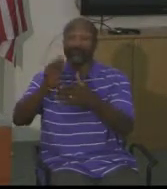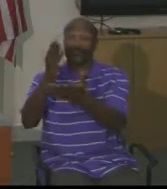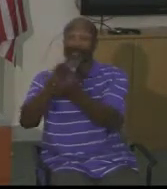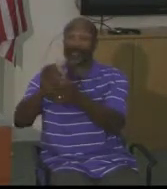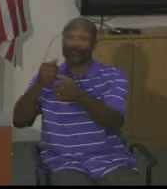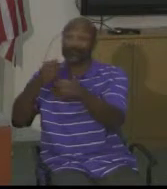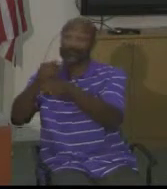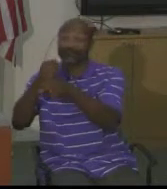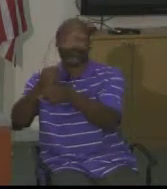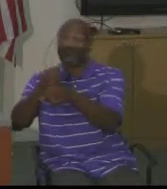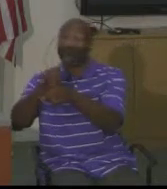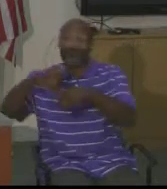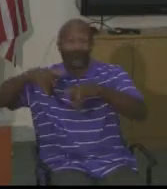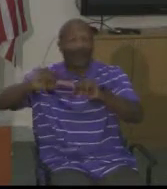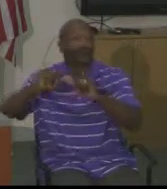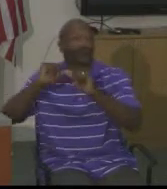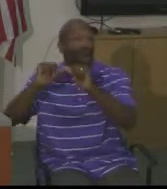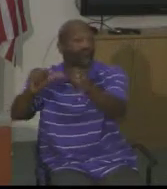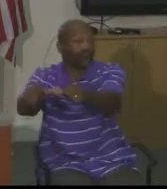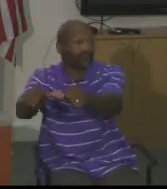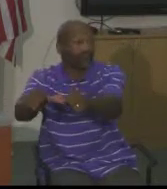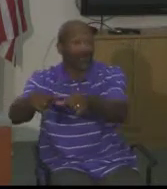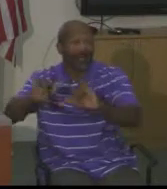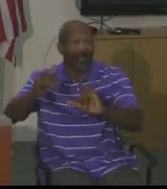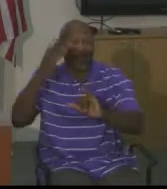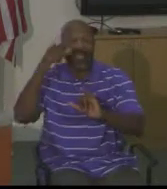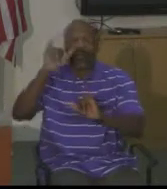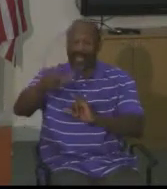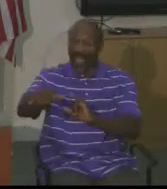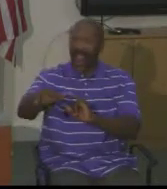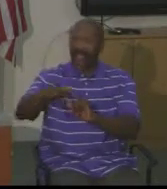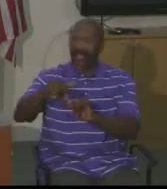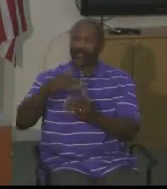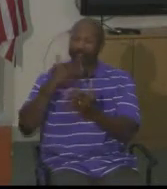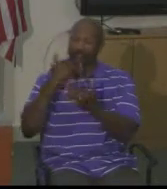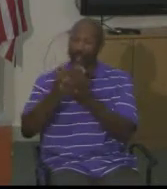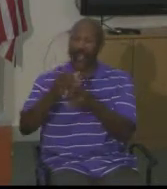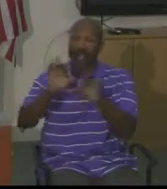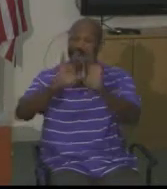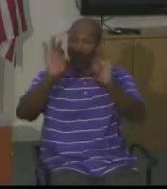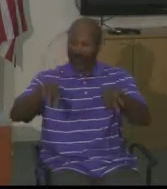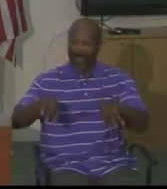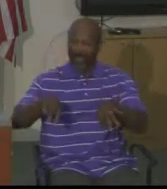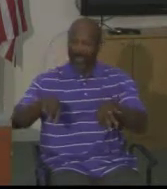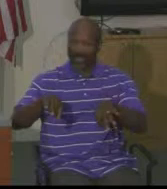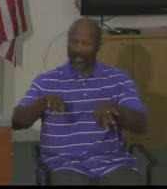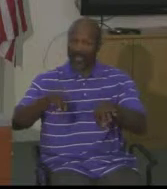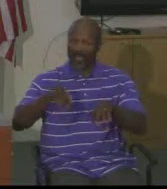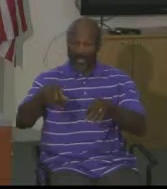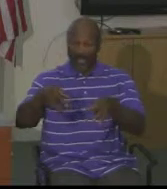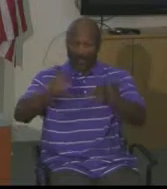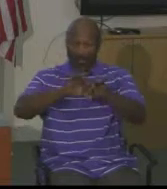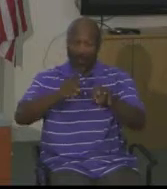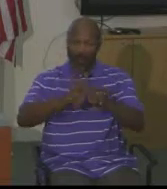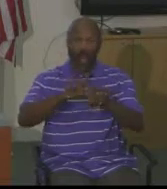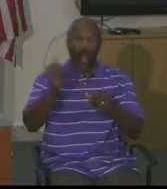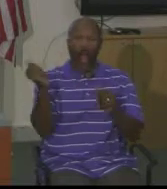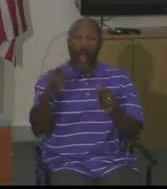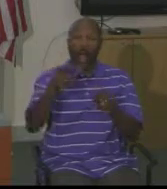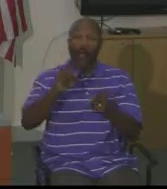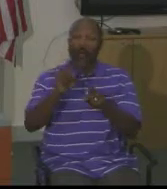AT computers, because it defined a certain format, defined where the screw holes